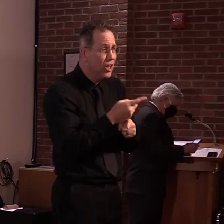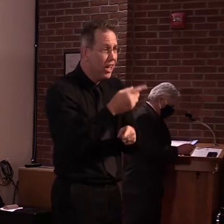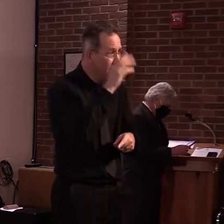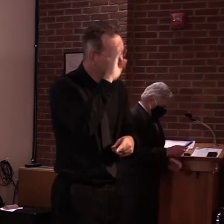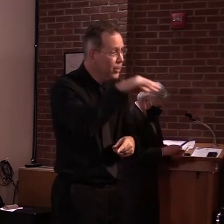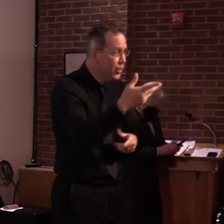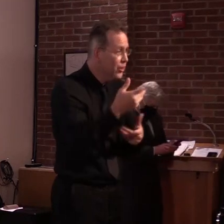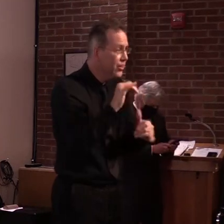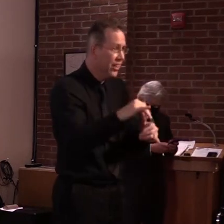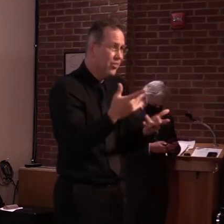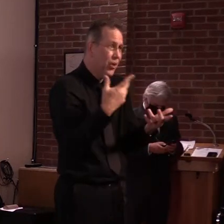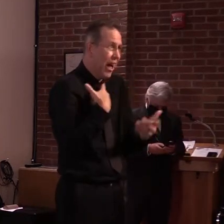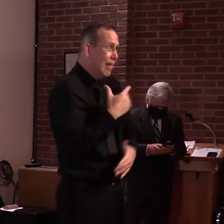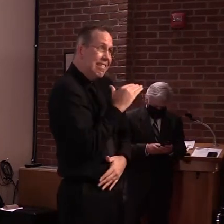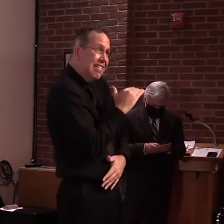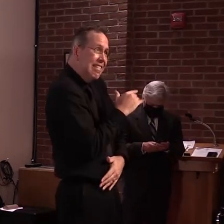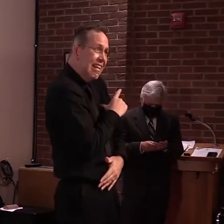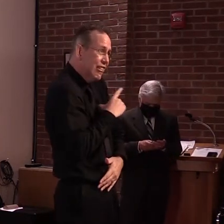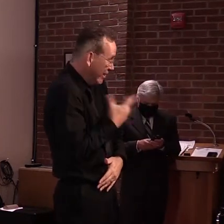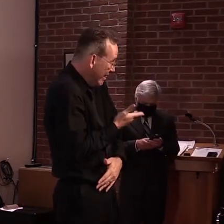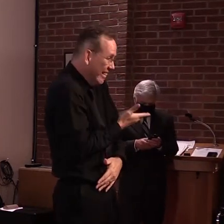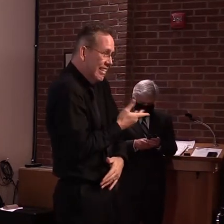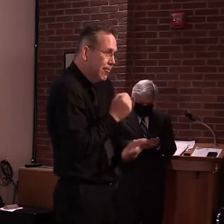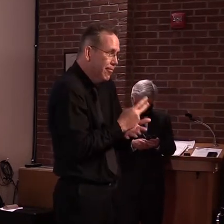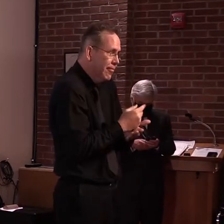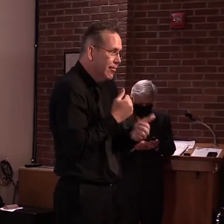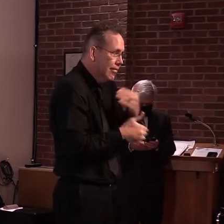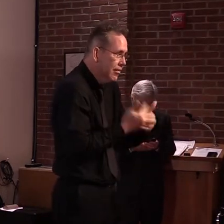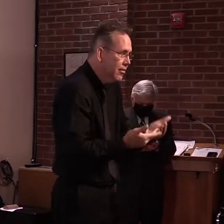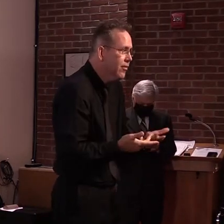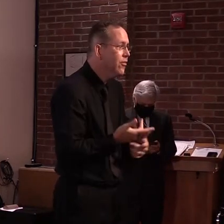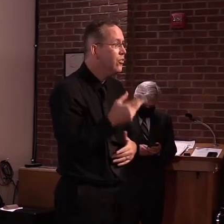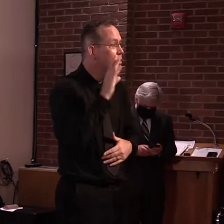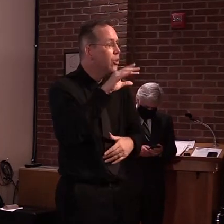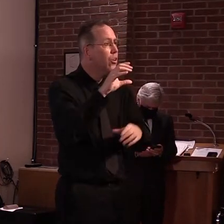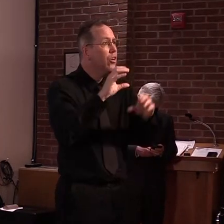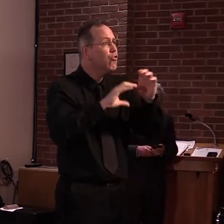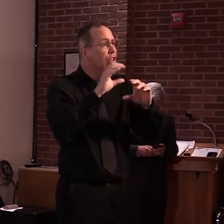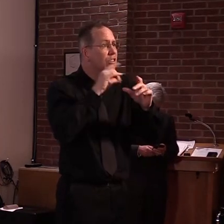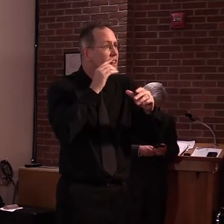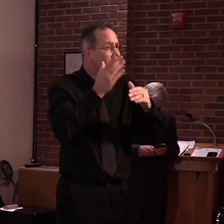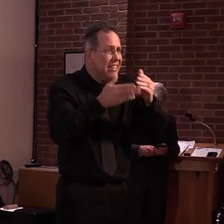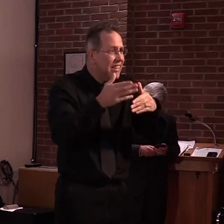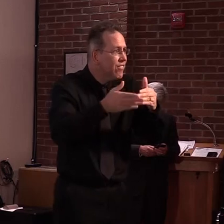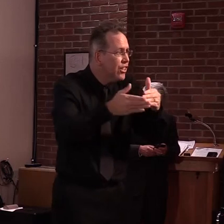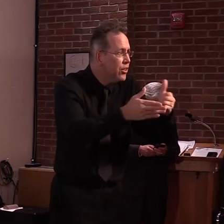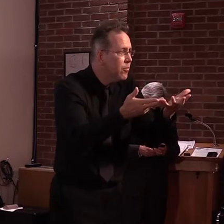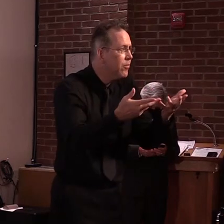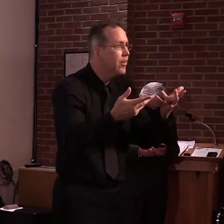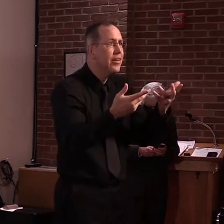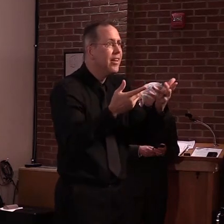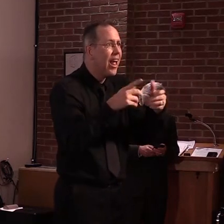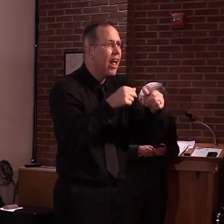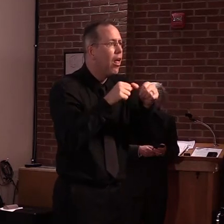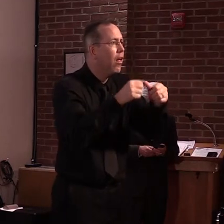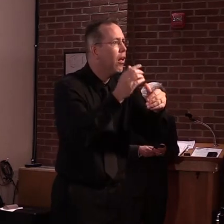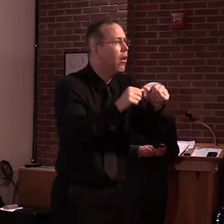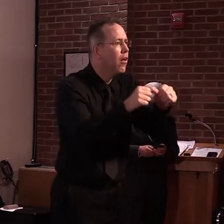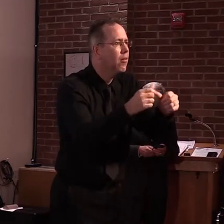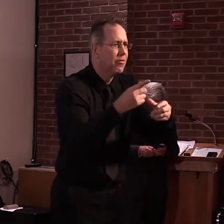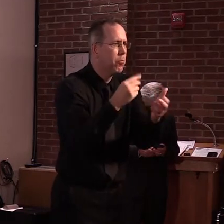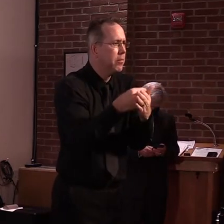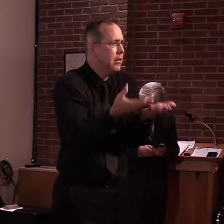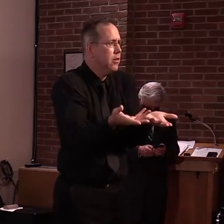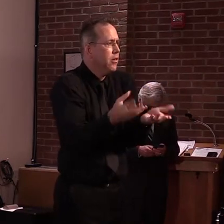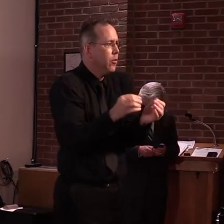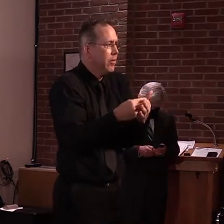we may run out of time. But I feel the proposals we put forward are doable, and we'll be able to